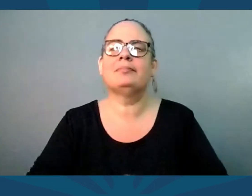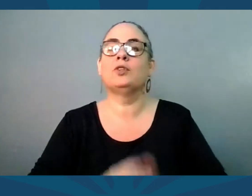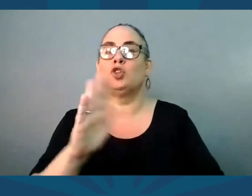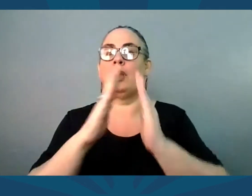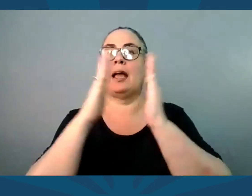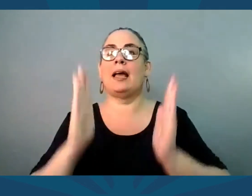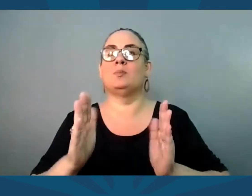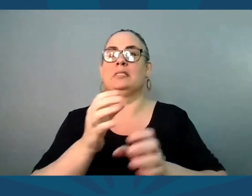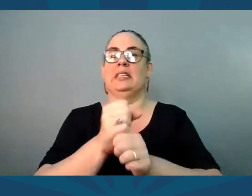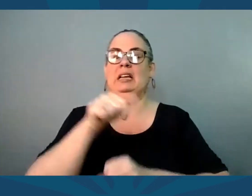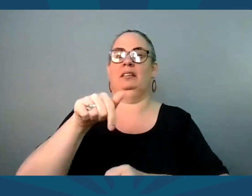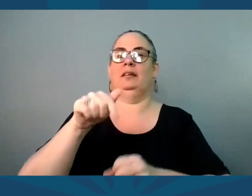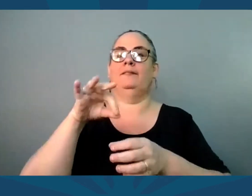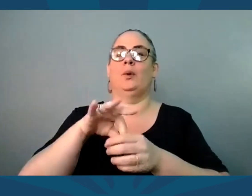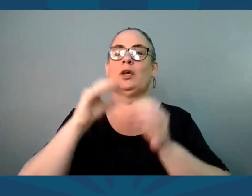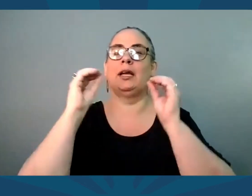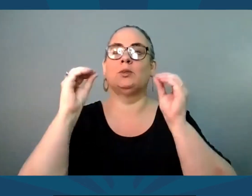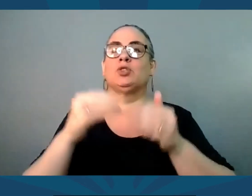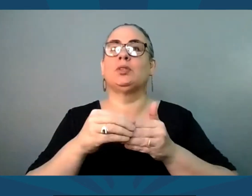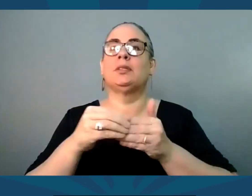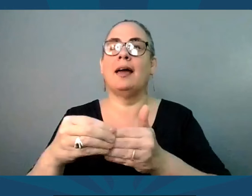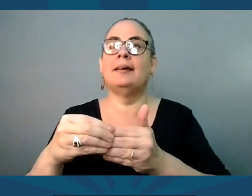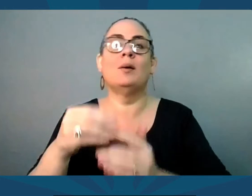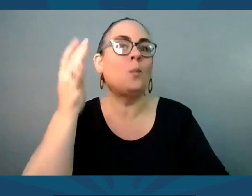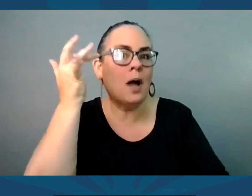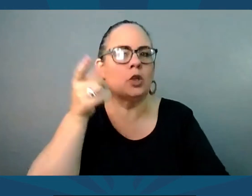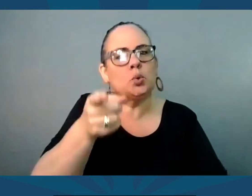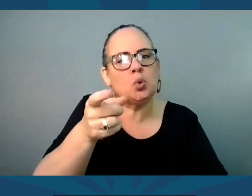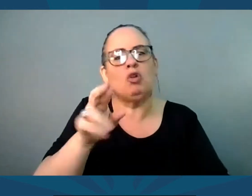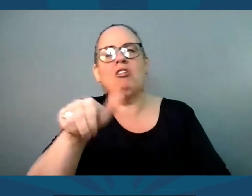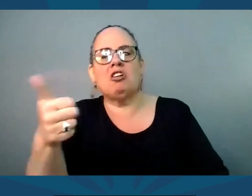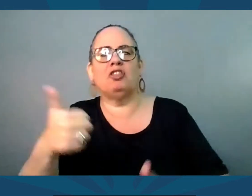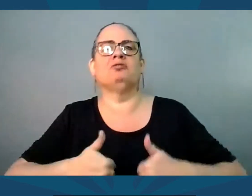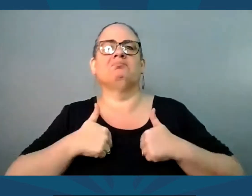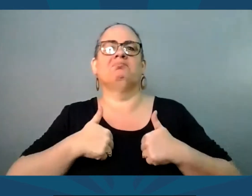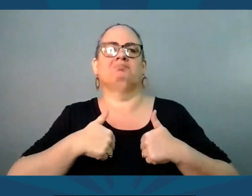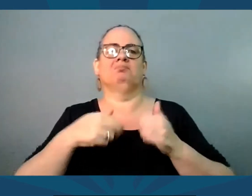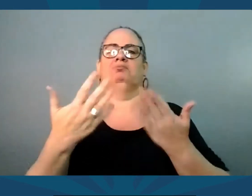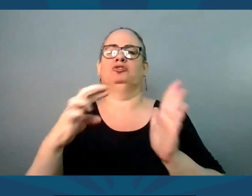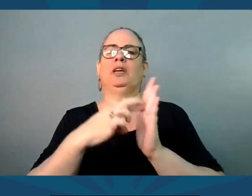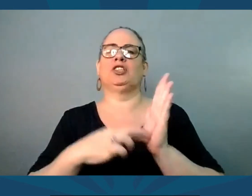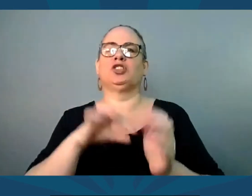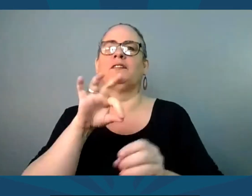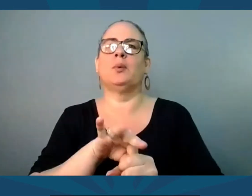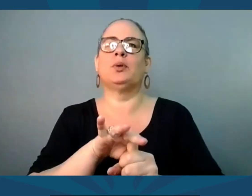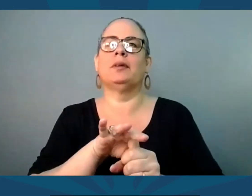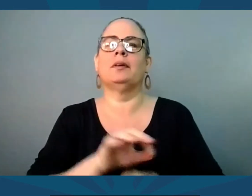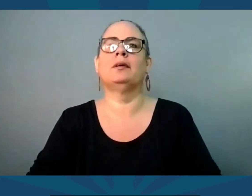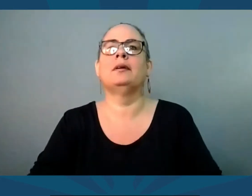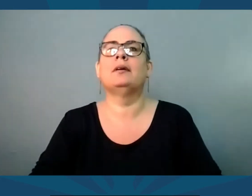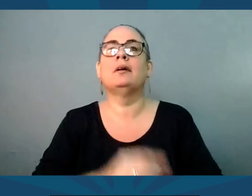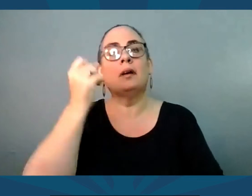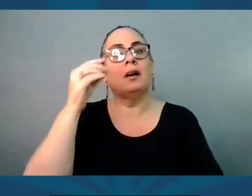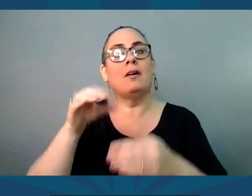Why am I receiving this? Your household is receiving this voter education guide because you or